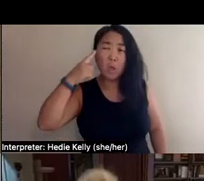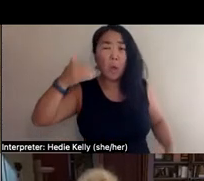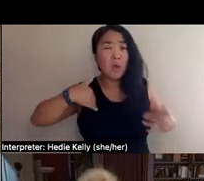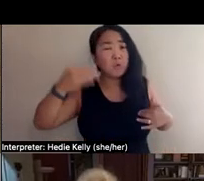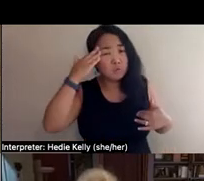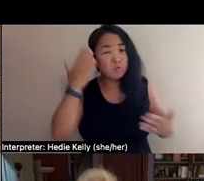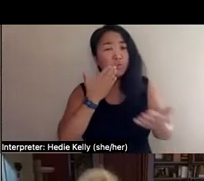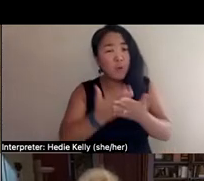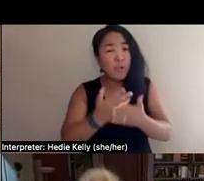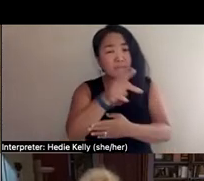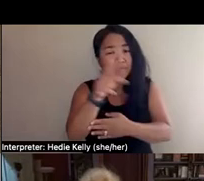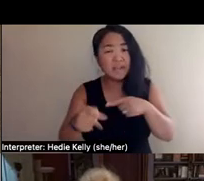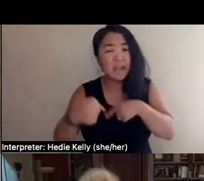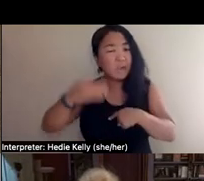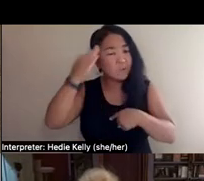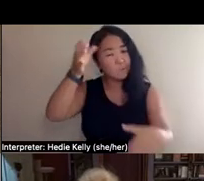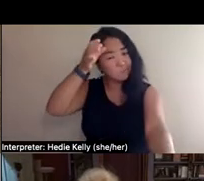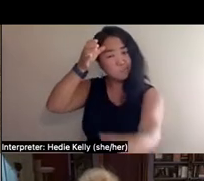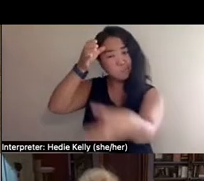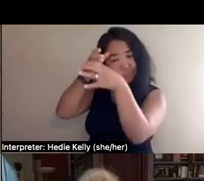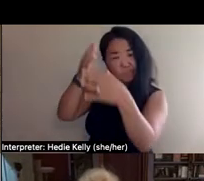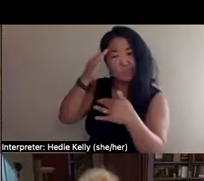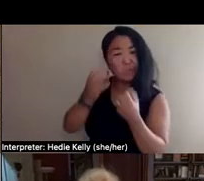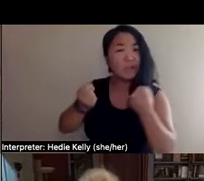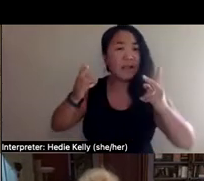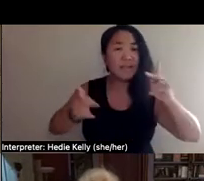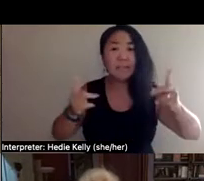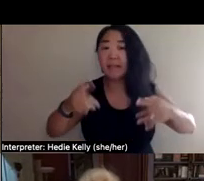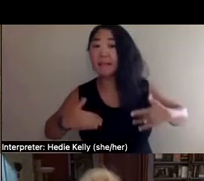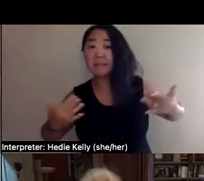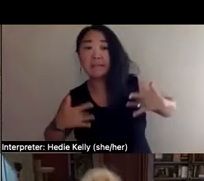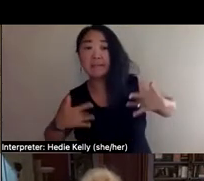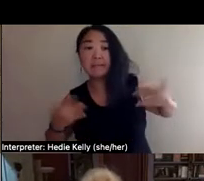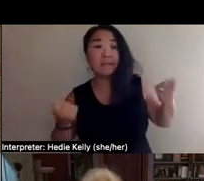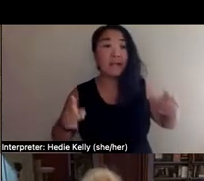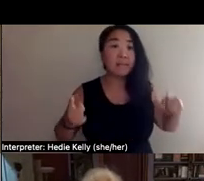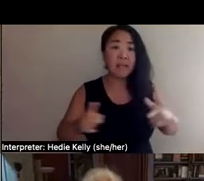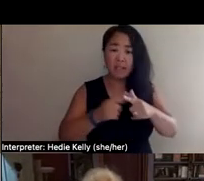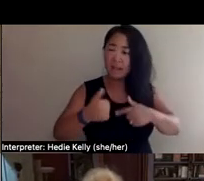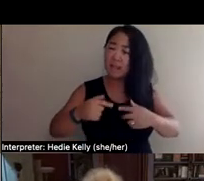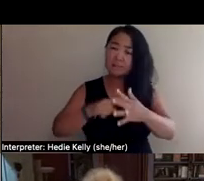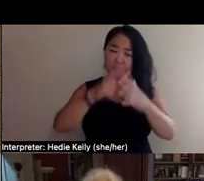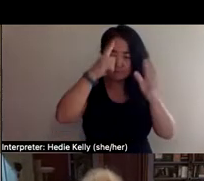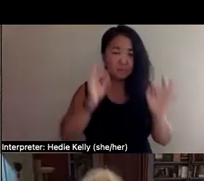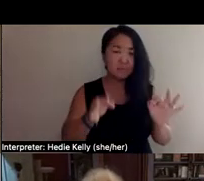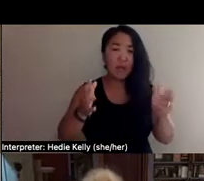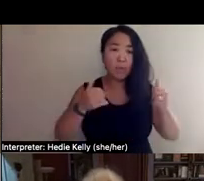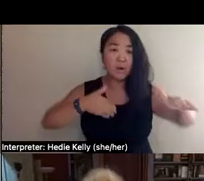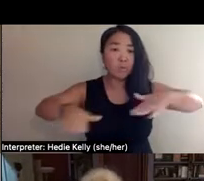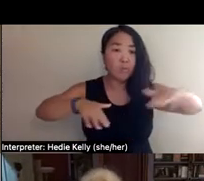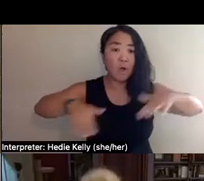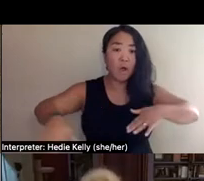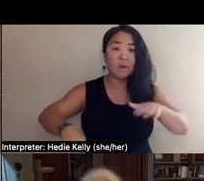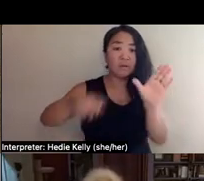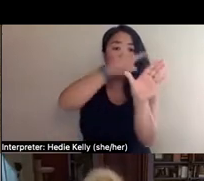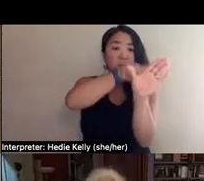long time, and I knew a lot of things going on, a lot of people. And then I set out to walk around the city, like around the city,